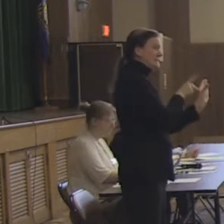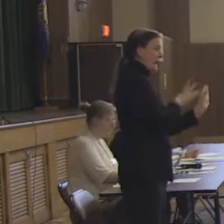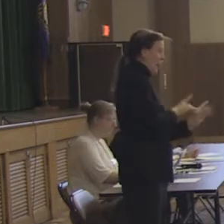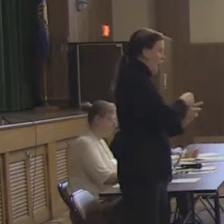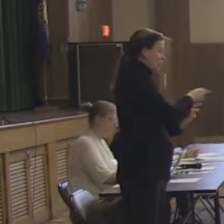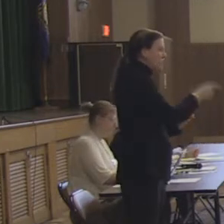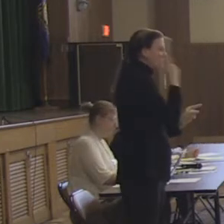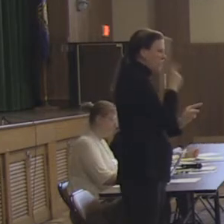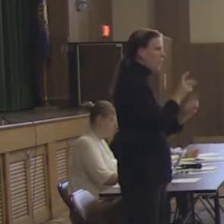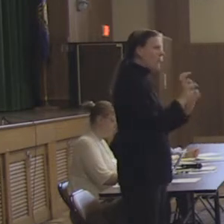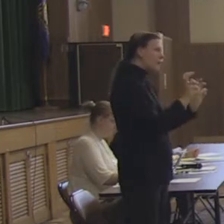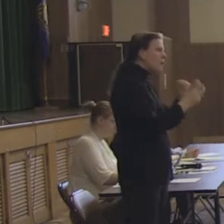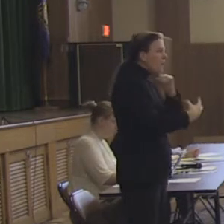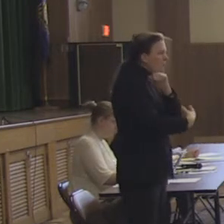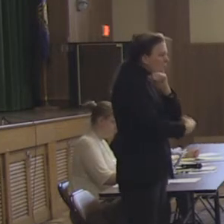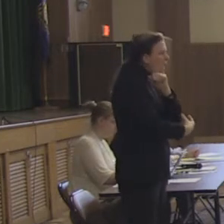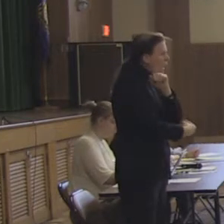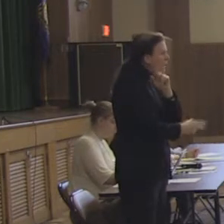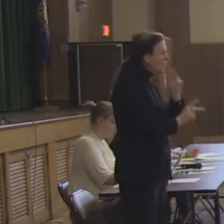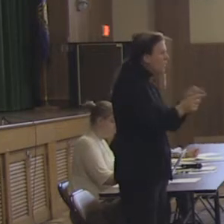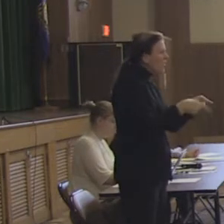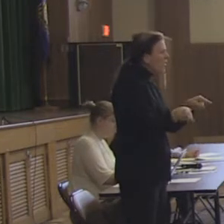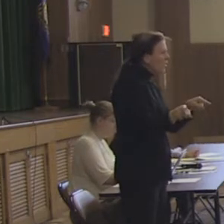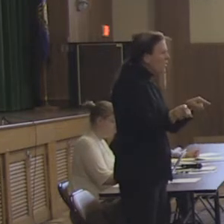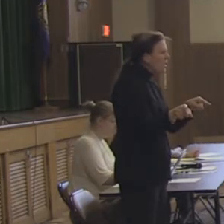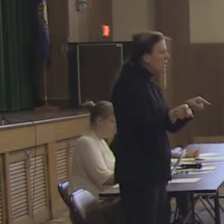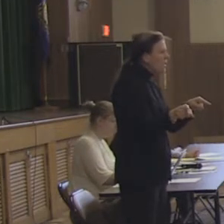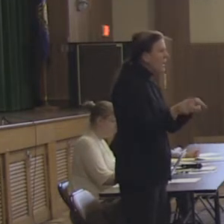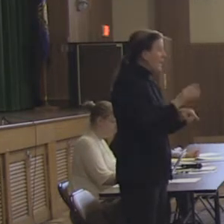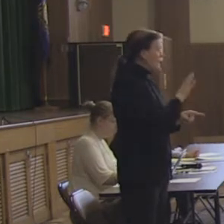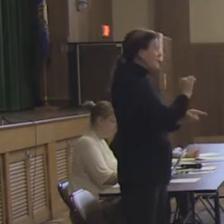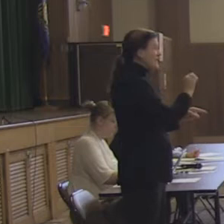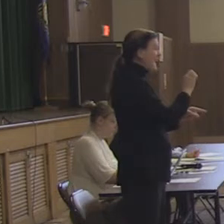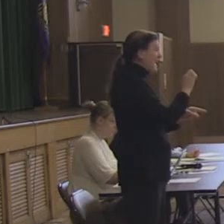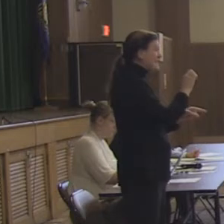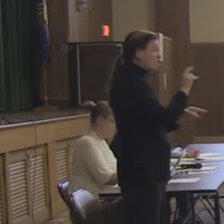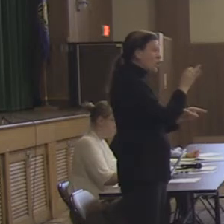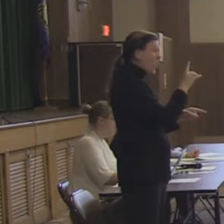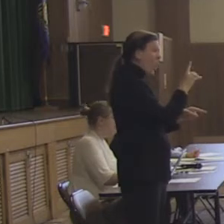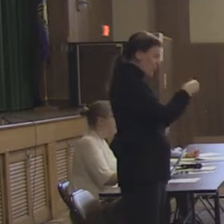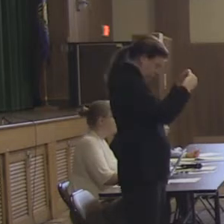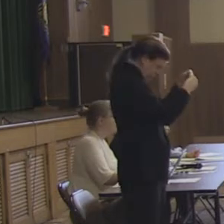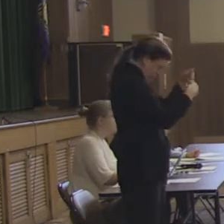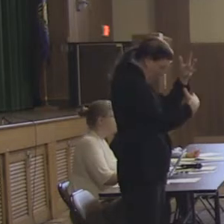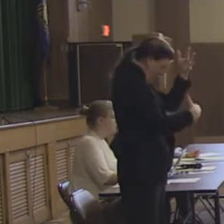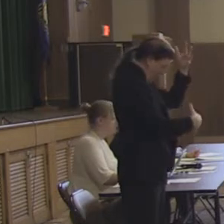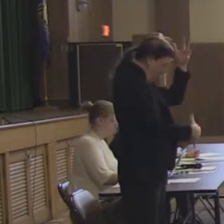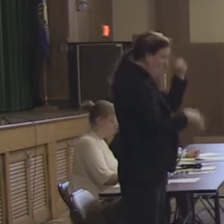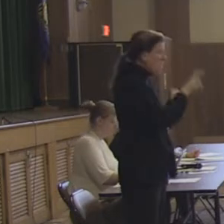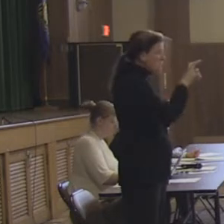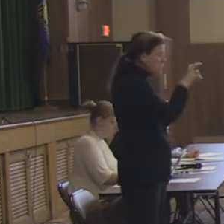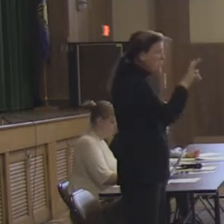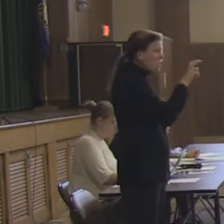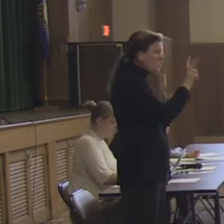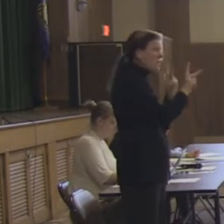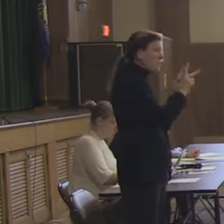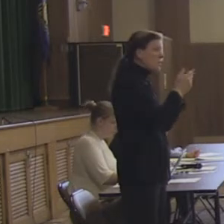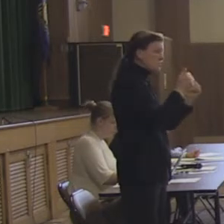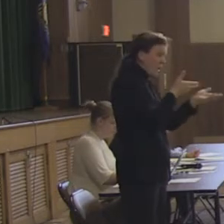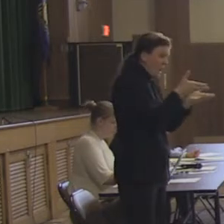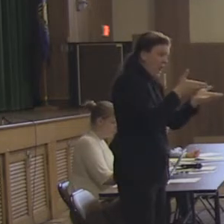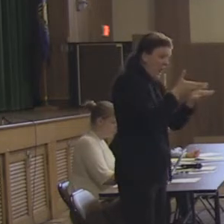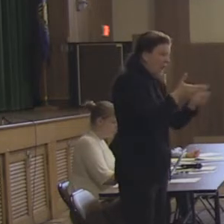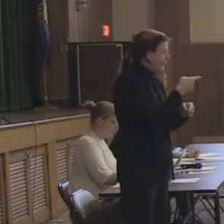services to low and no income individuals, caseloads are ridiculously too large for them to be